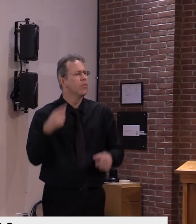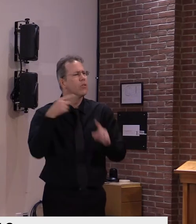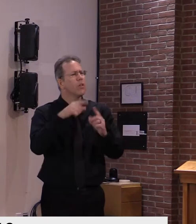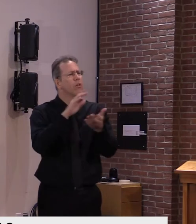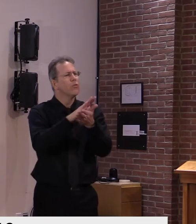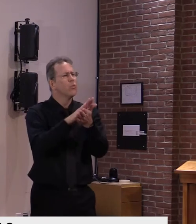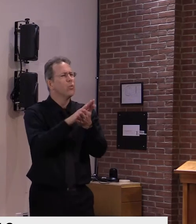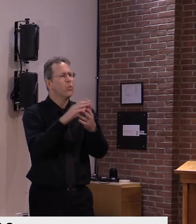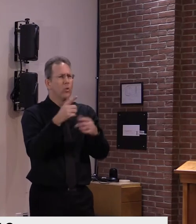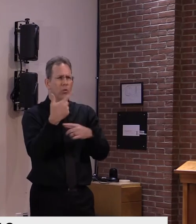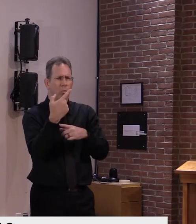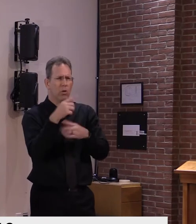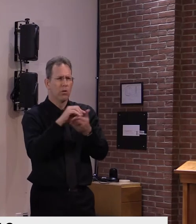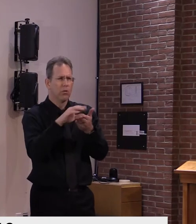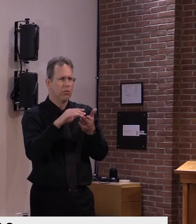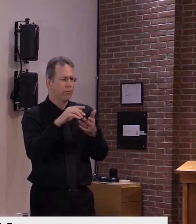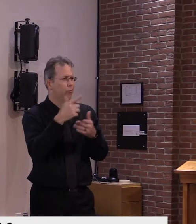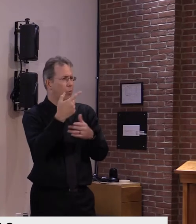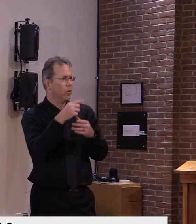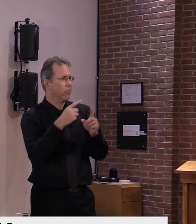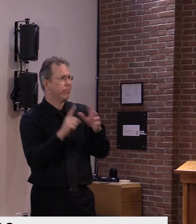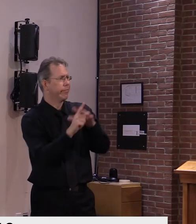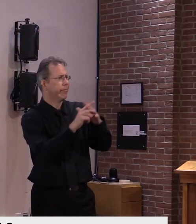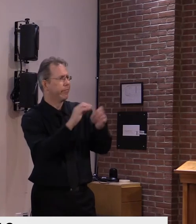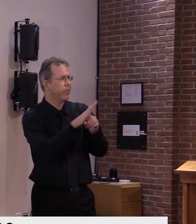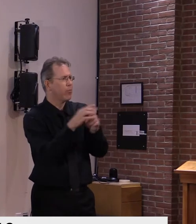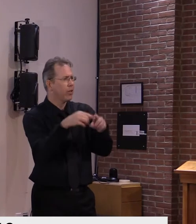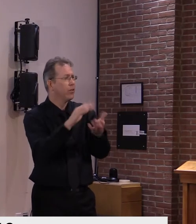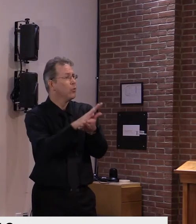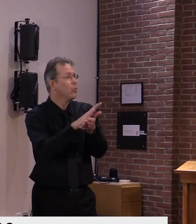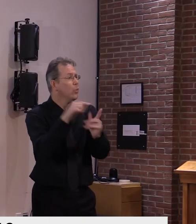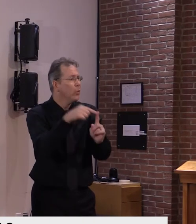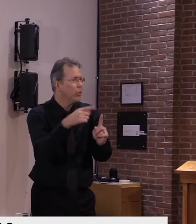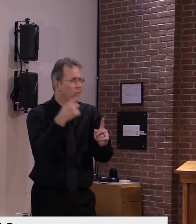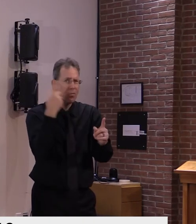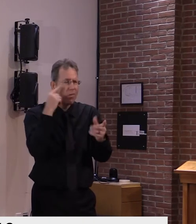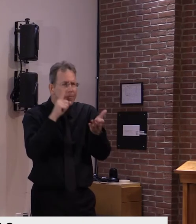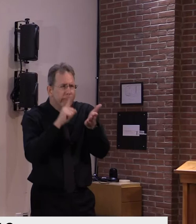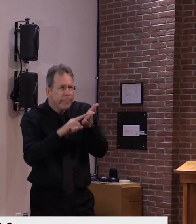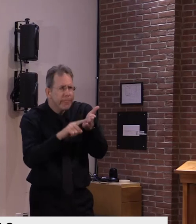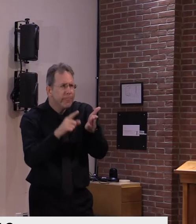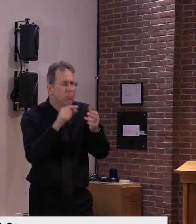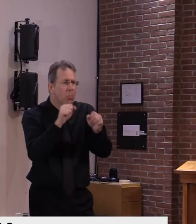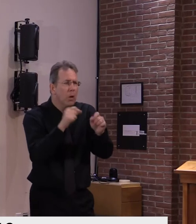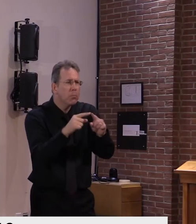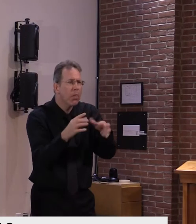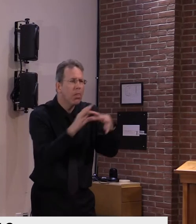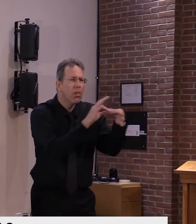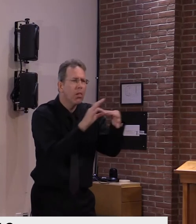So any positive result in a facility like a school